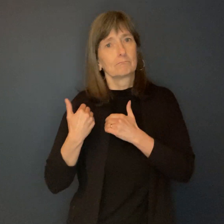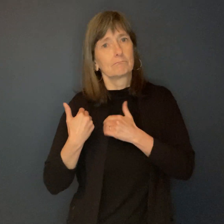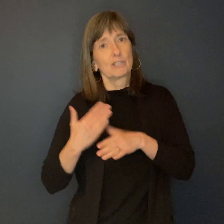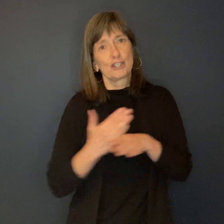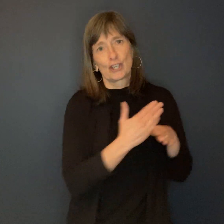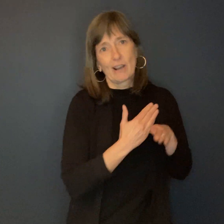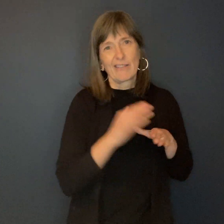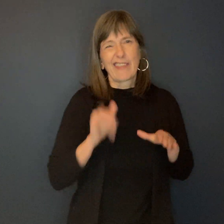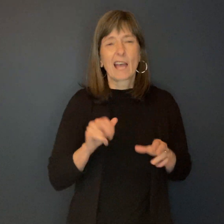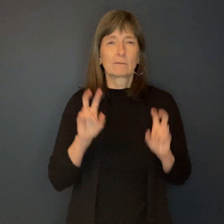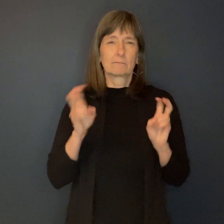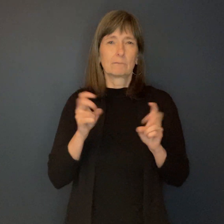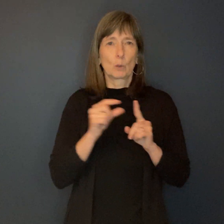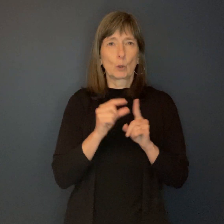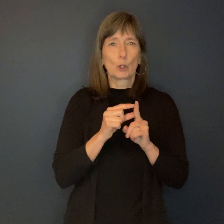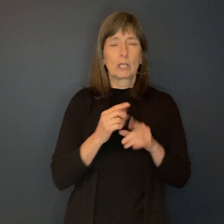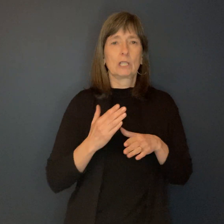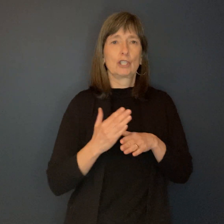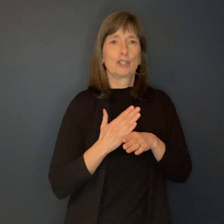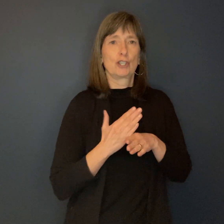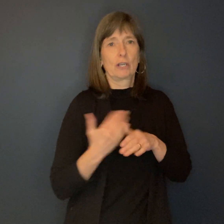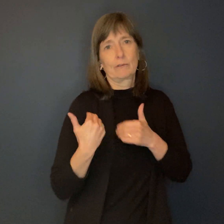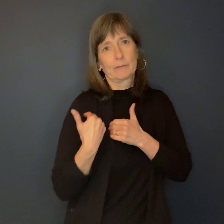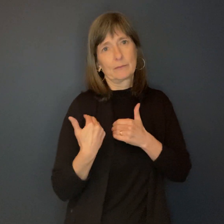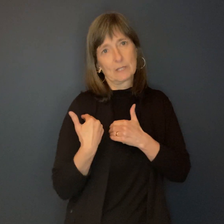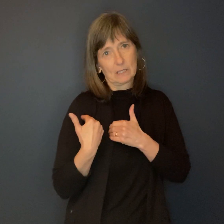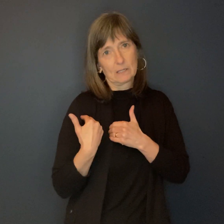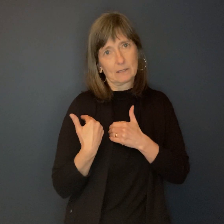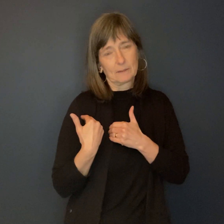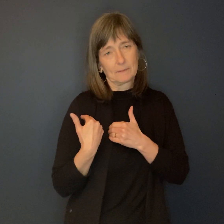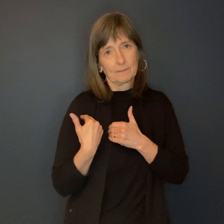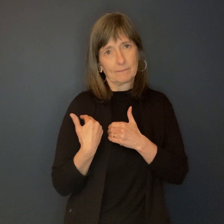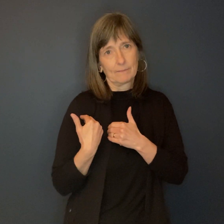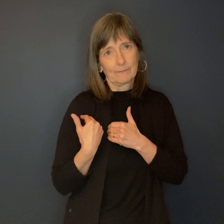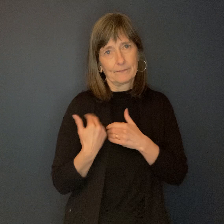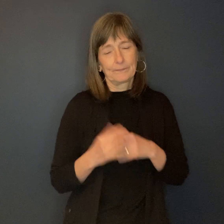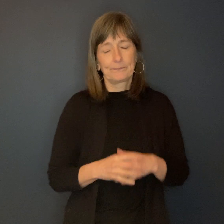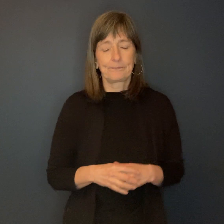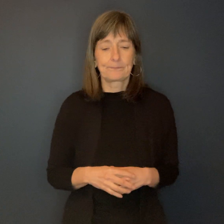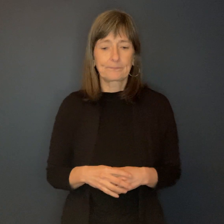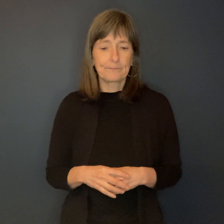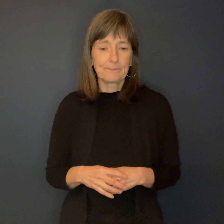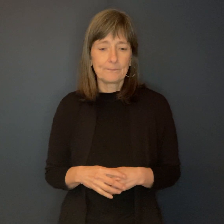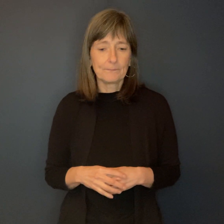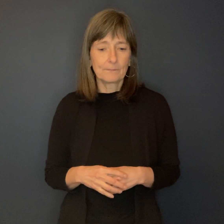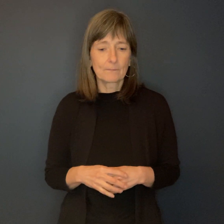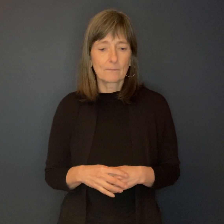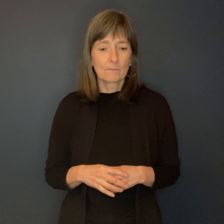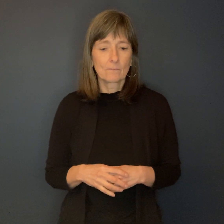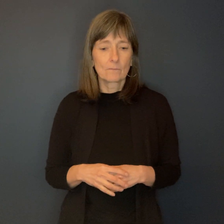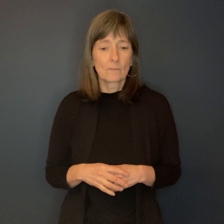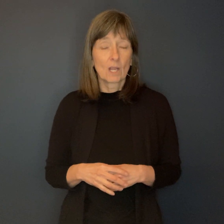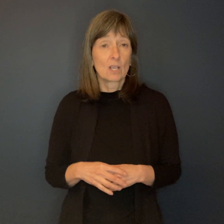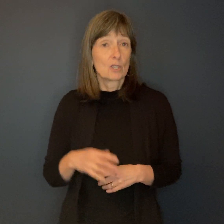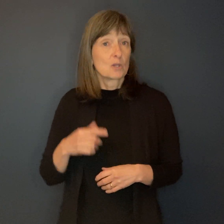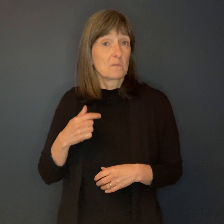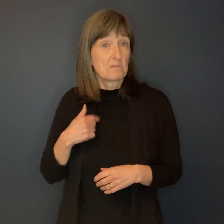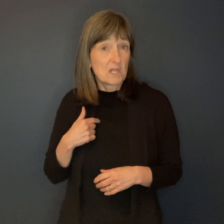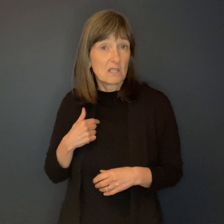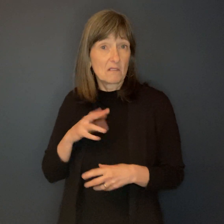So a lot of what I've been doing with individuals individuals and families and organizations in the